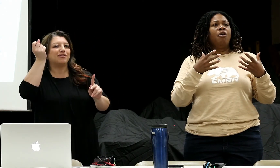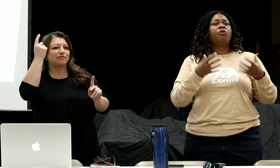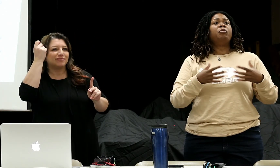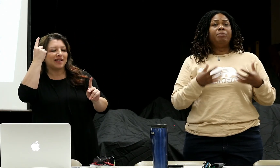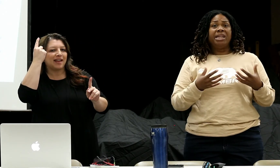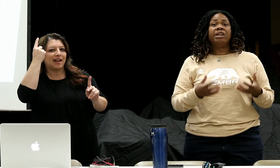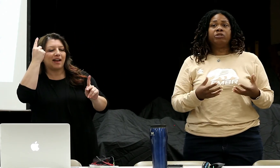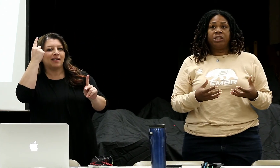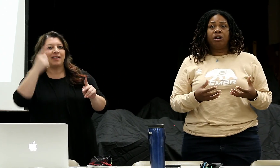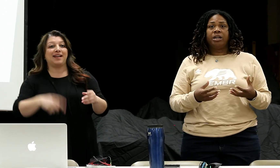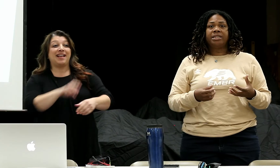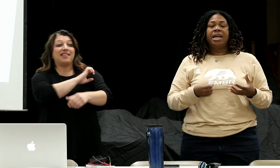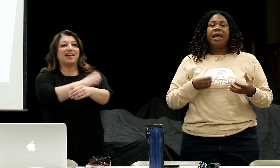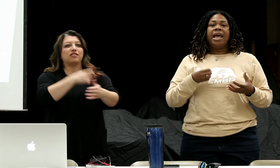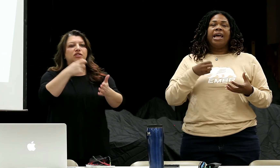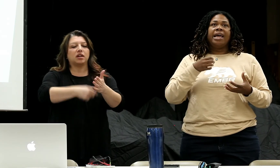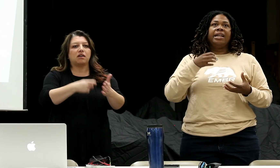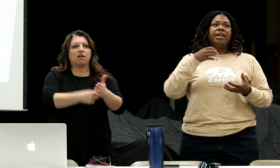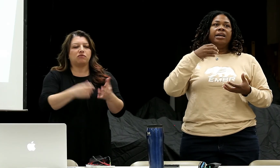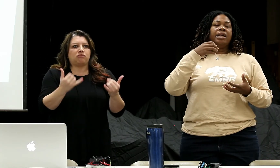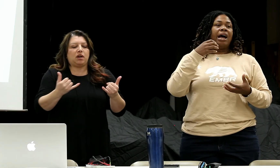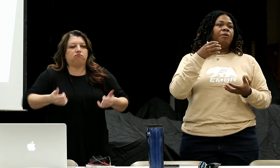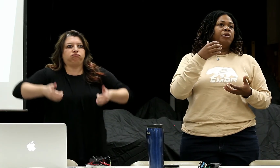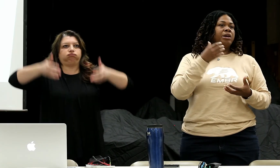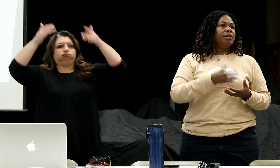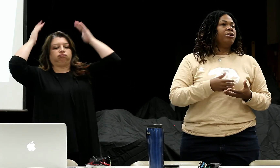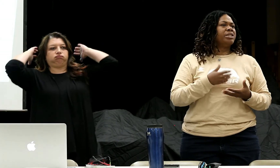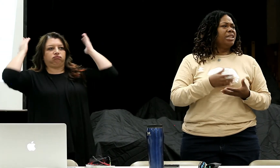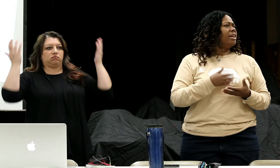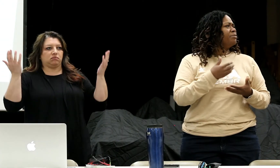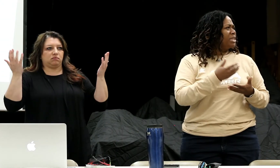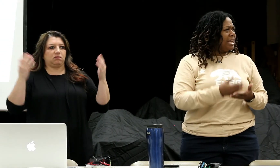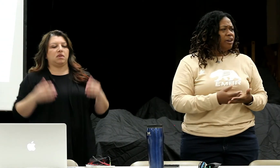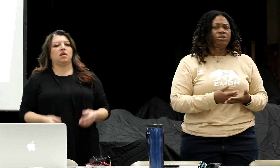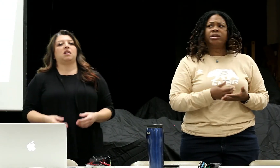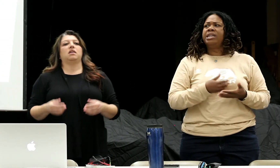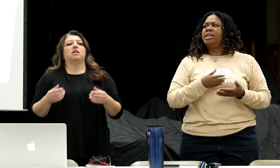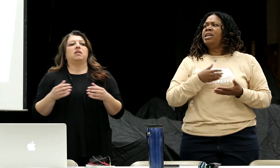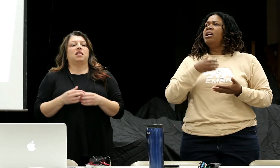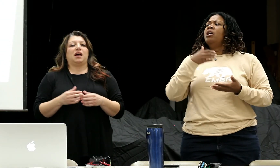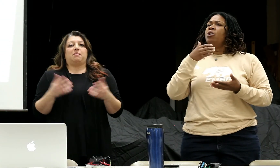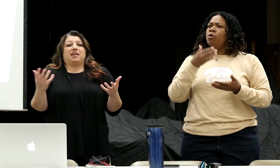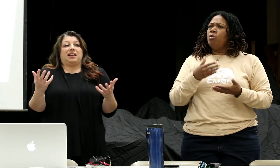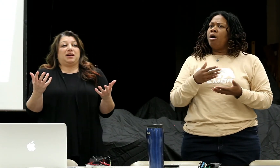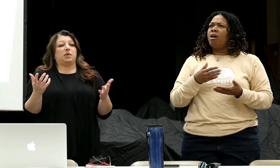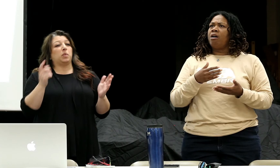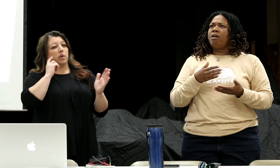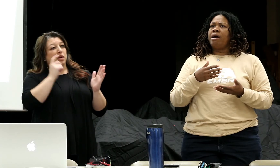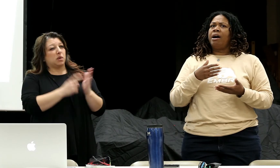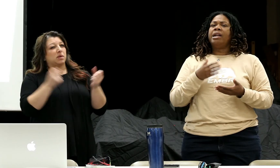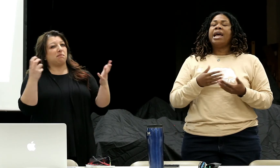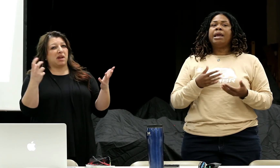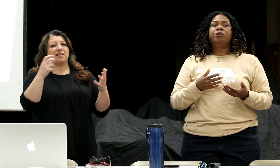what wasn't, and if we needed someone from immigration or someone who spoke Spanish or somebody that was in